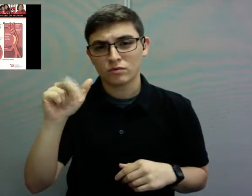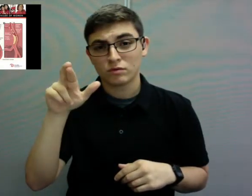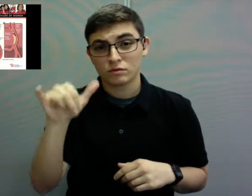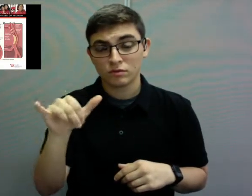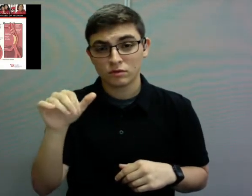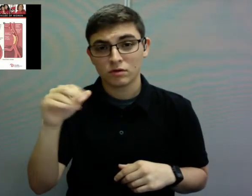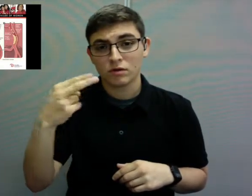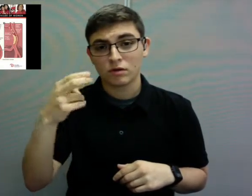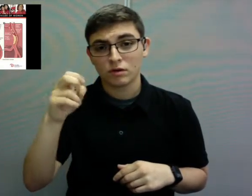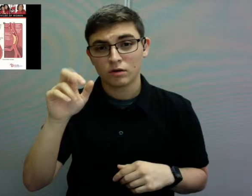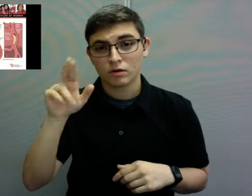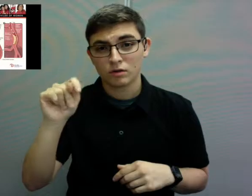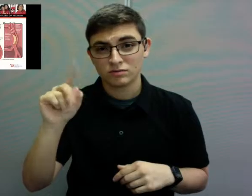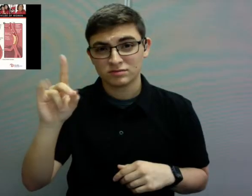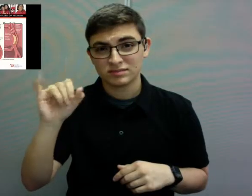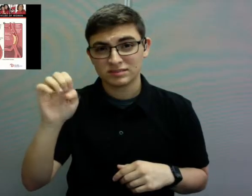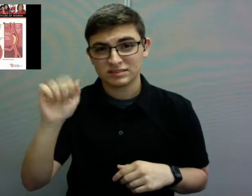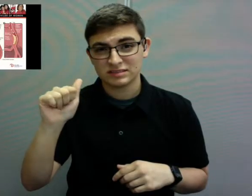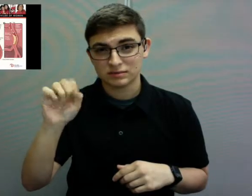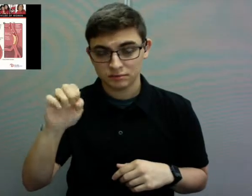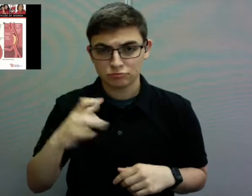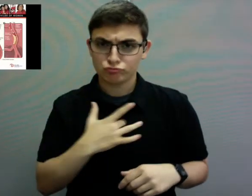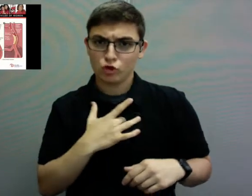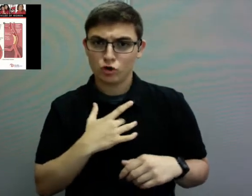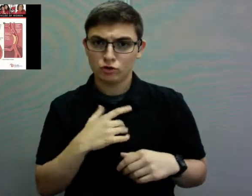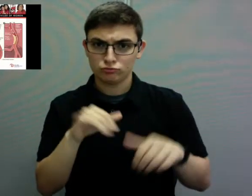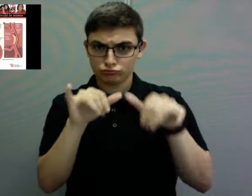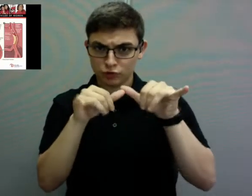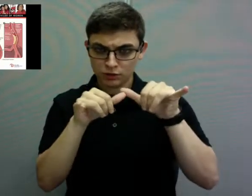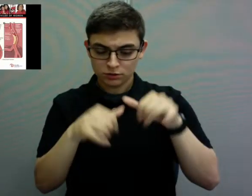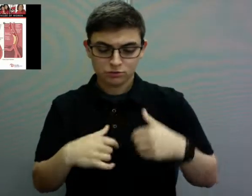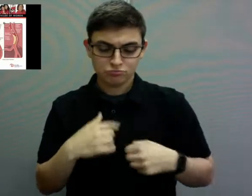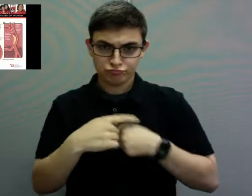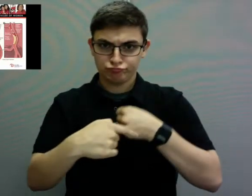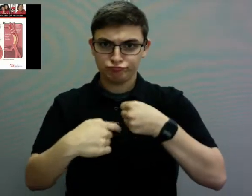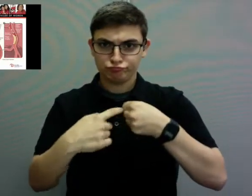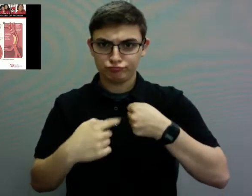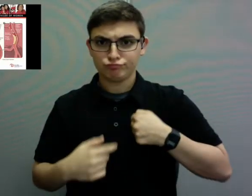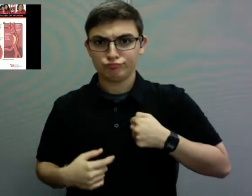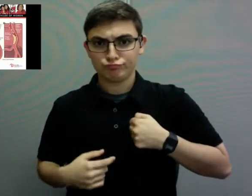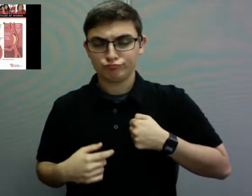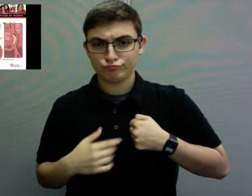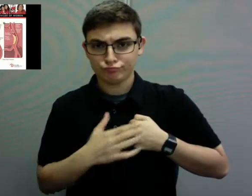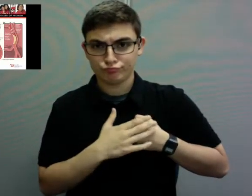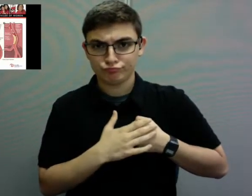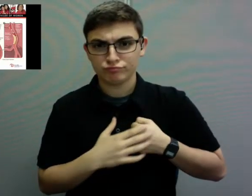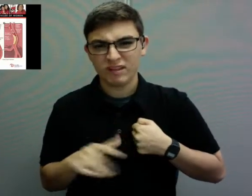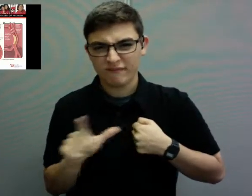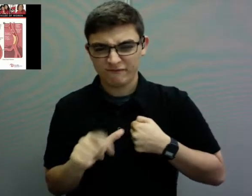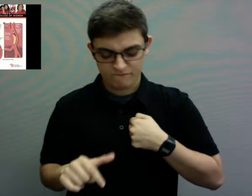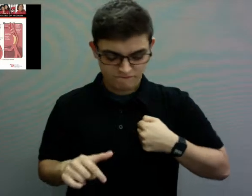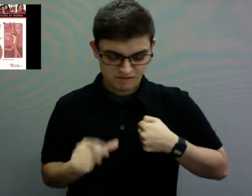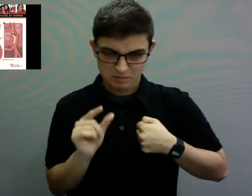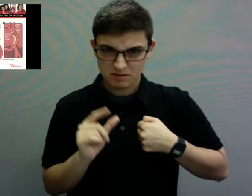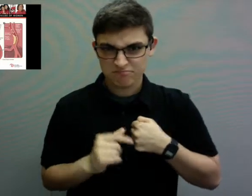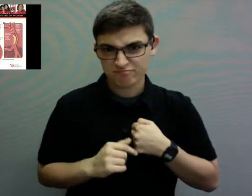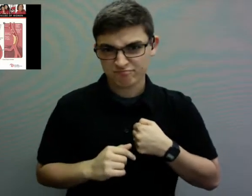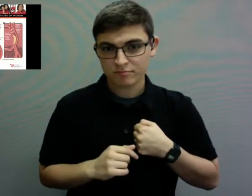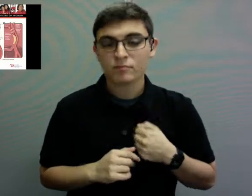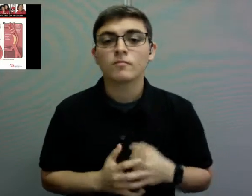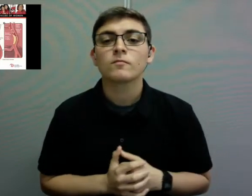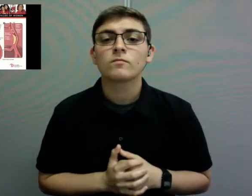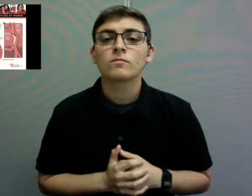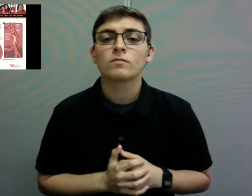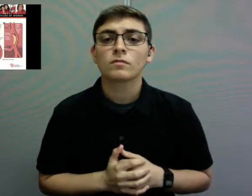the size of your fist, and it's right on the left side of your heart. And as you can see at the top there,